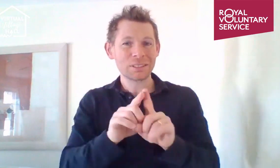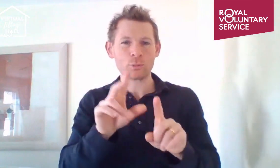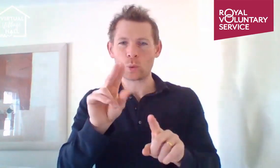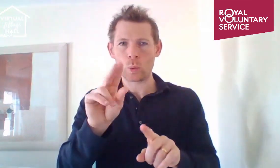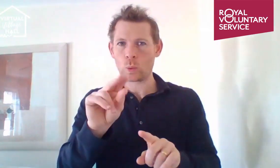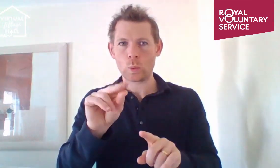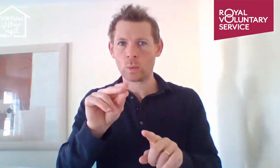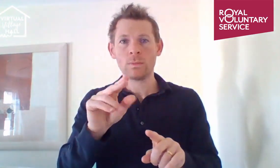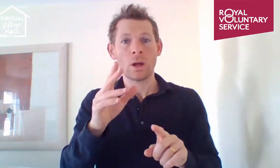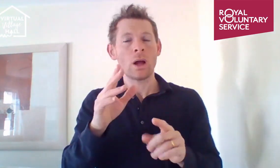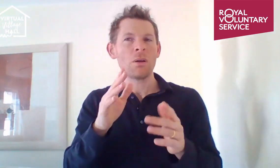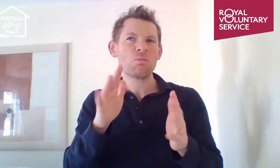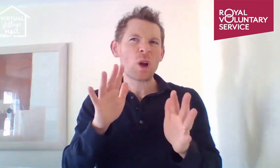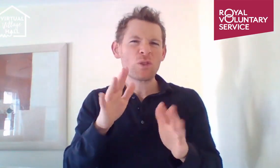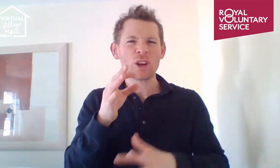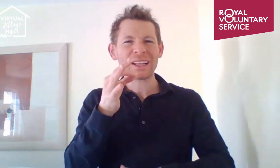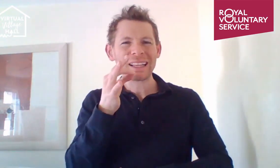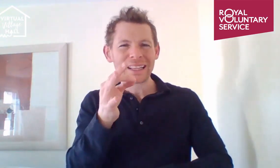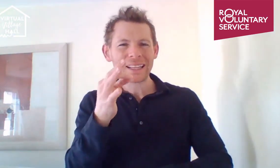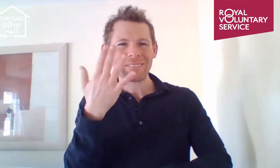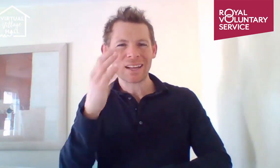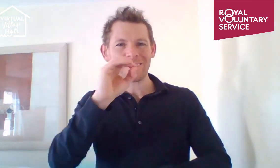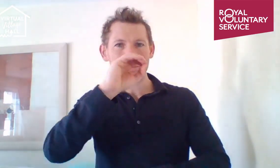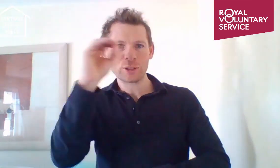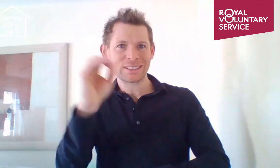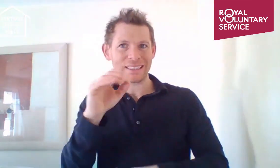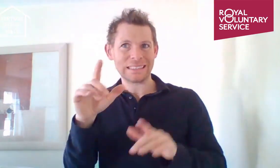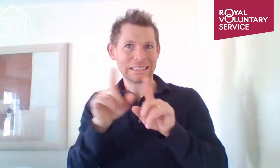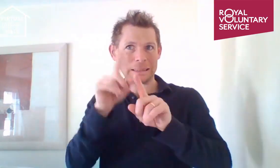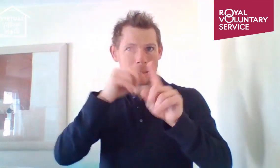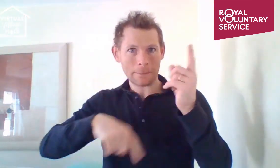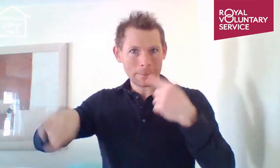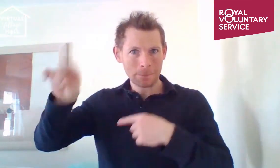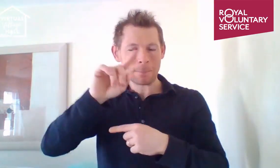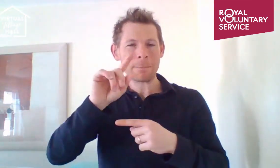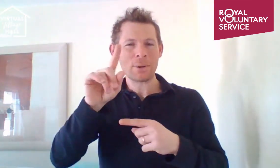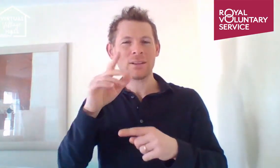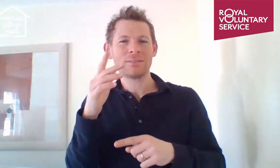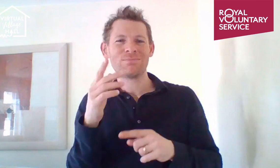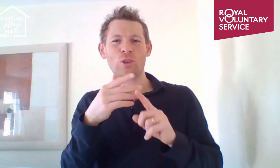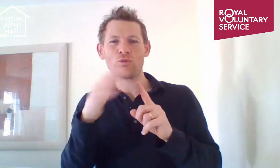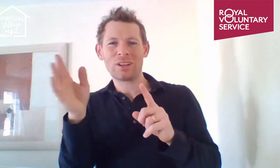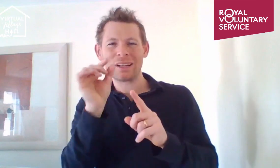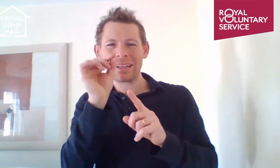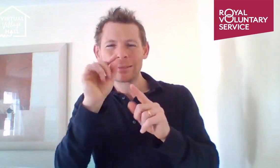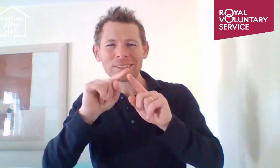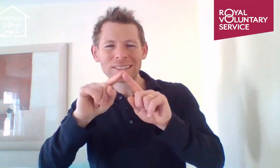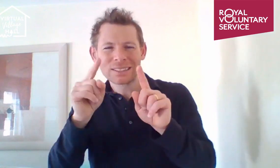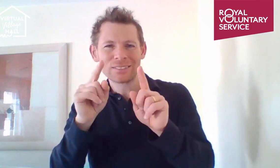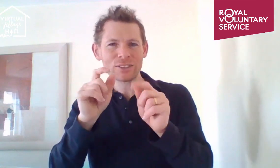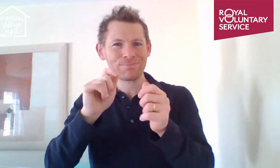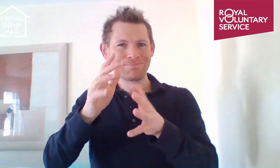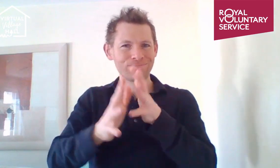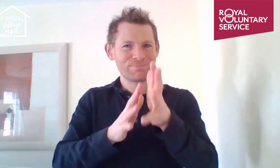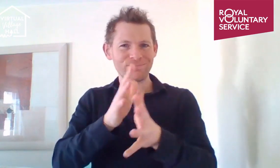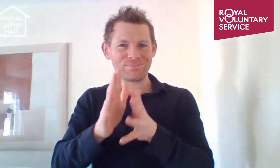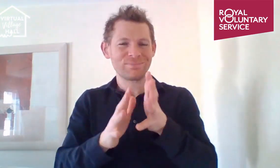across the UK is not exactly the same. Around 85% of it is the same, but there are some